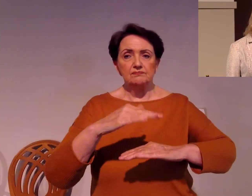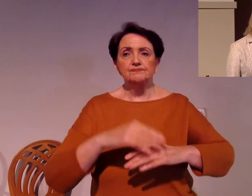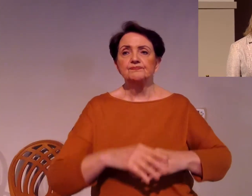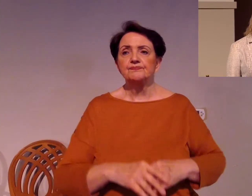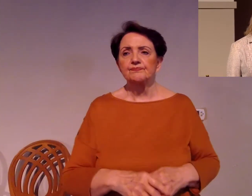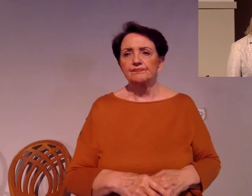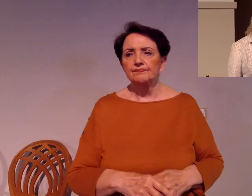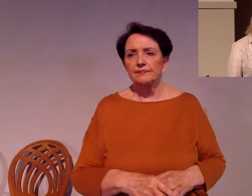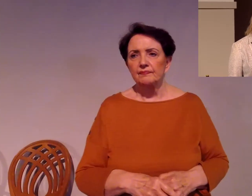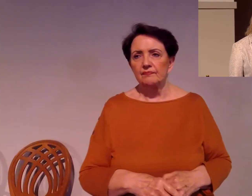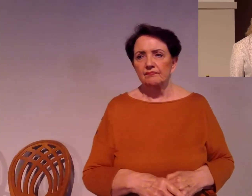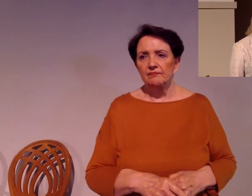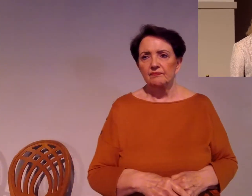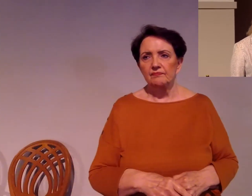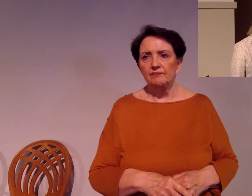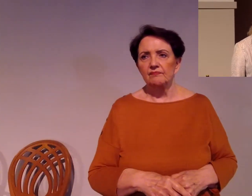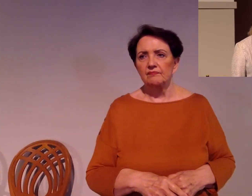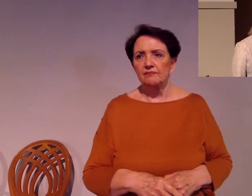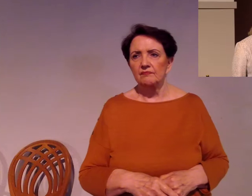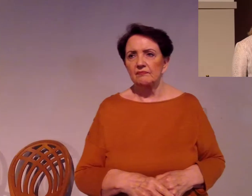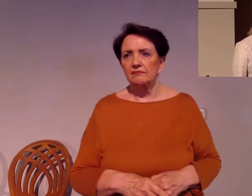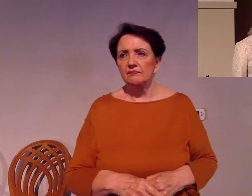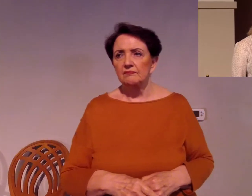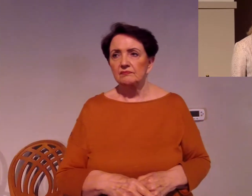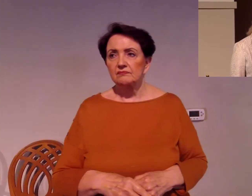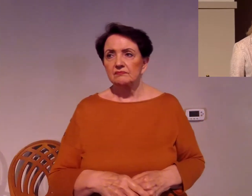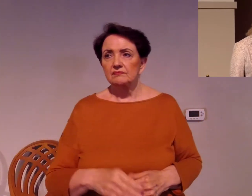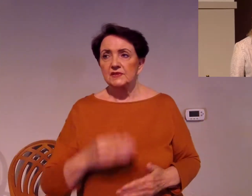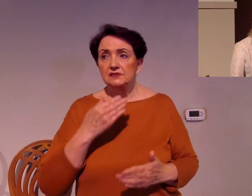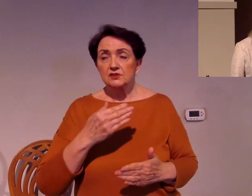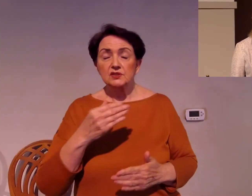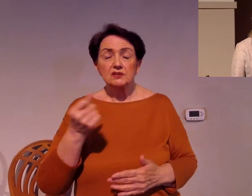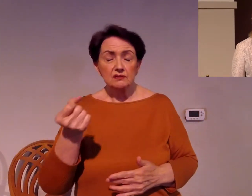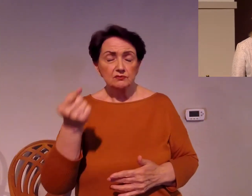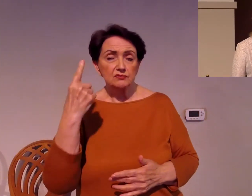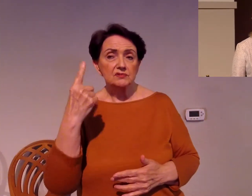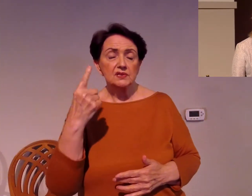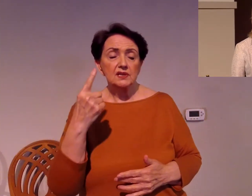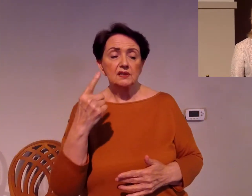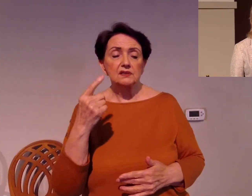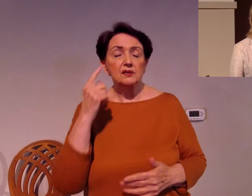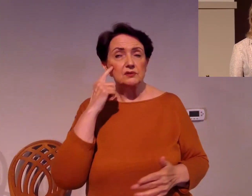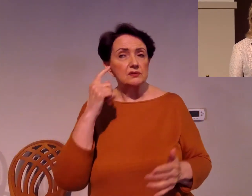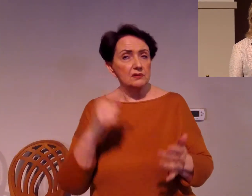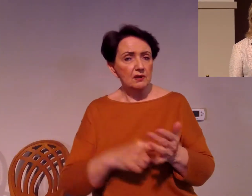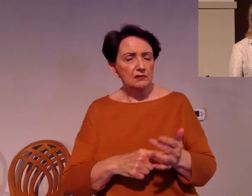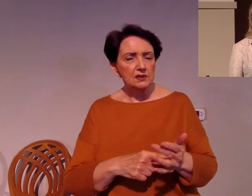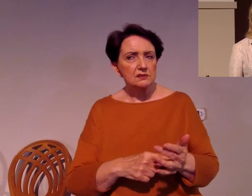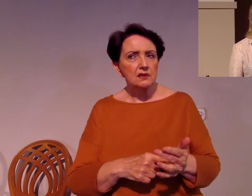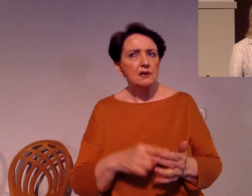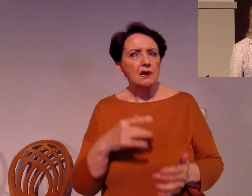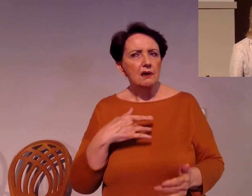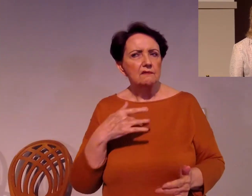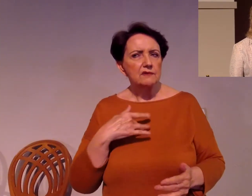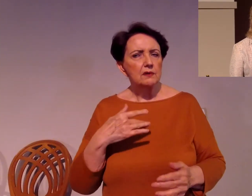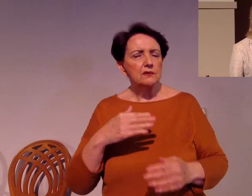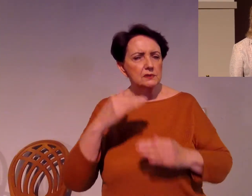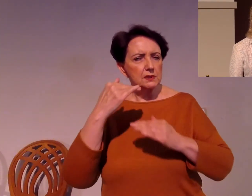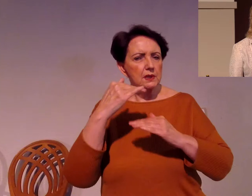And it's really good to understand and become aware of, uh-oh, I feel this upper